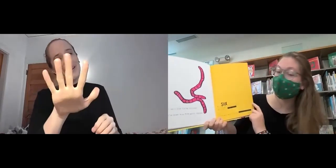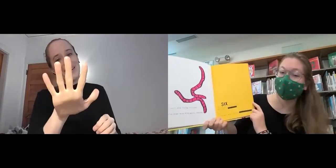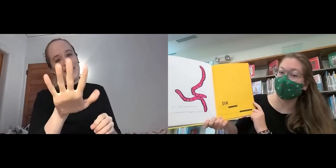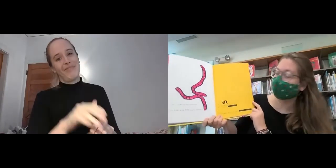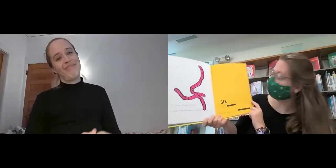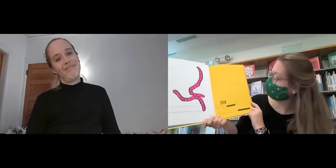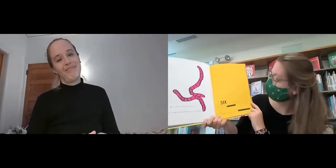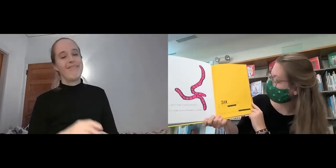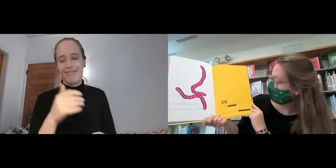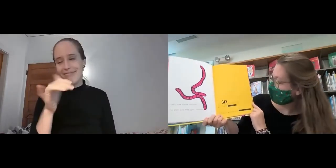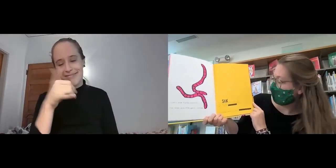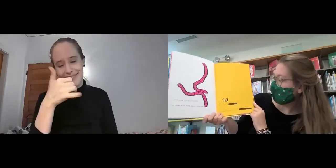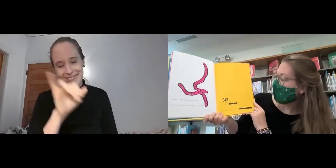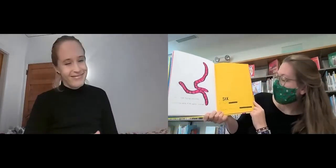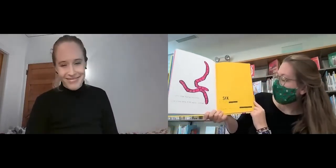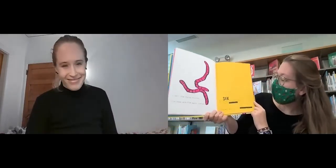Silly.